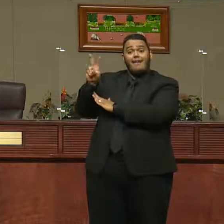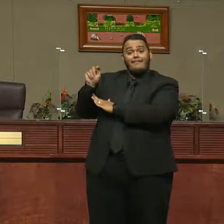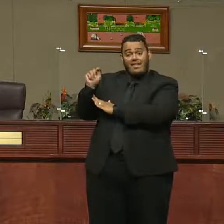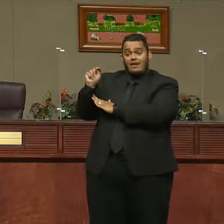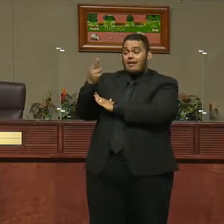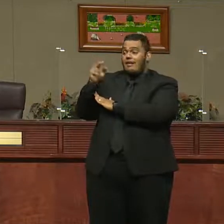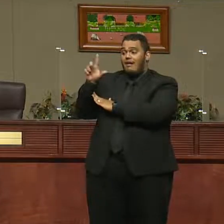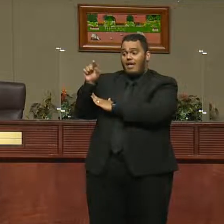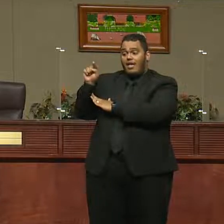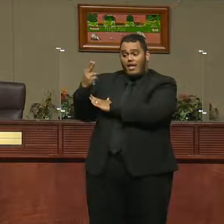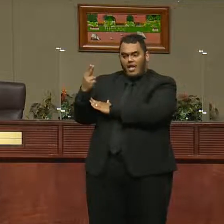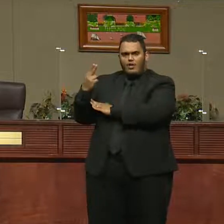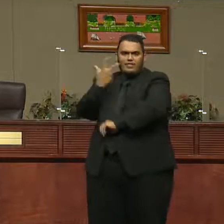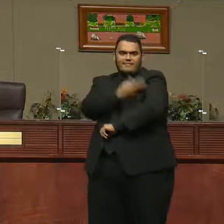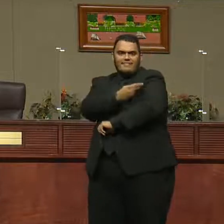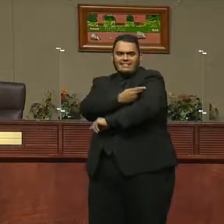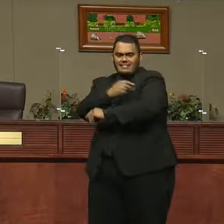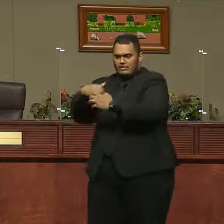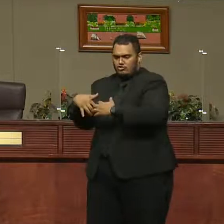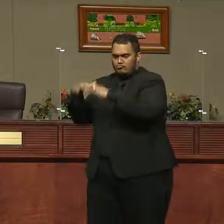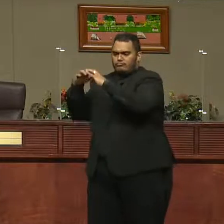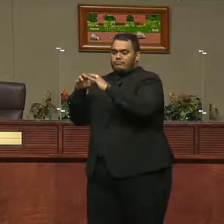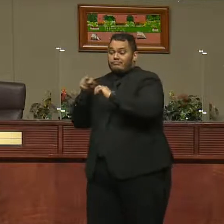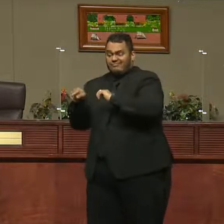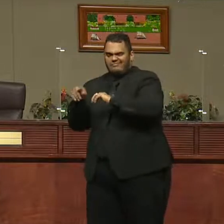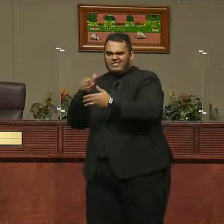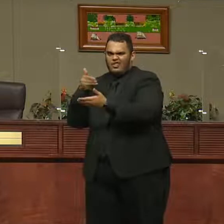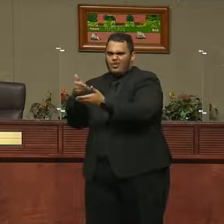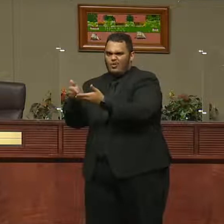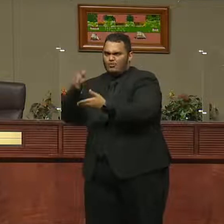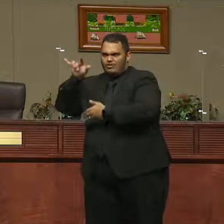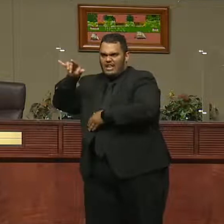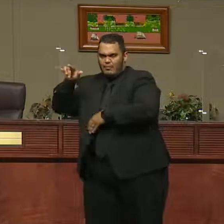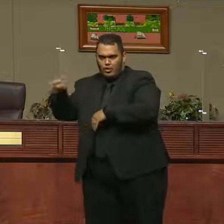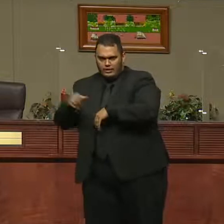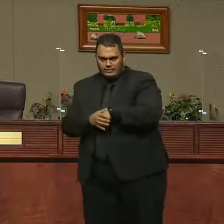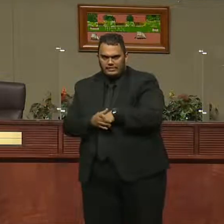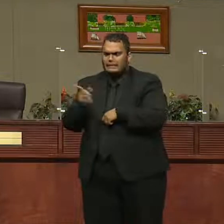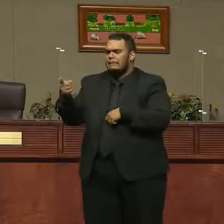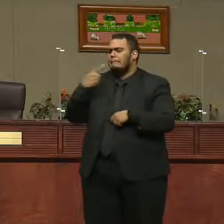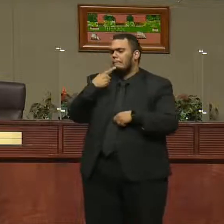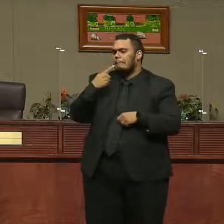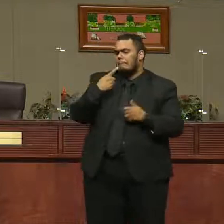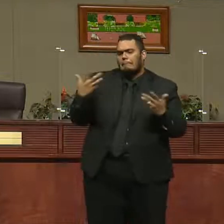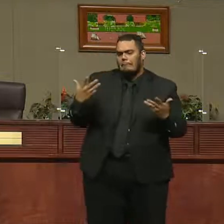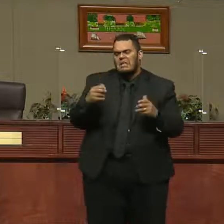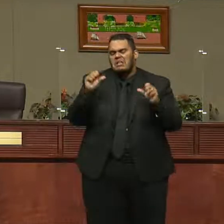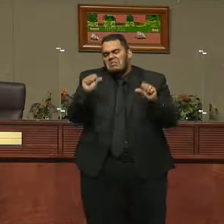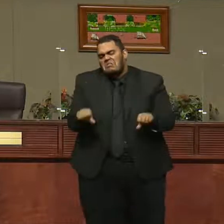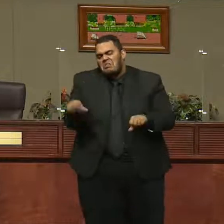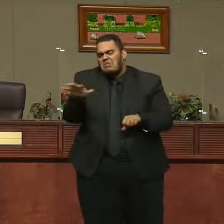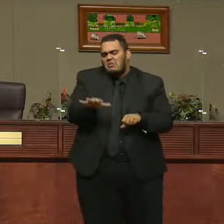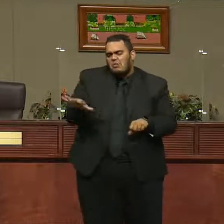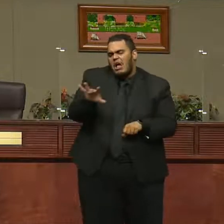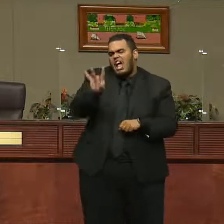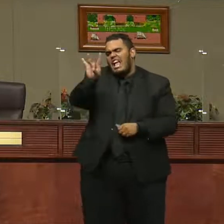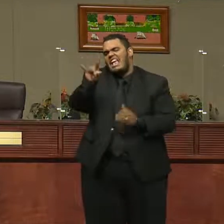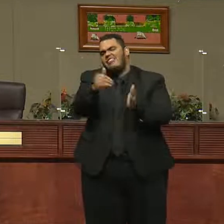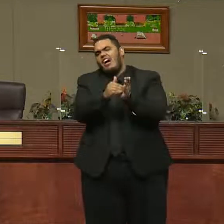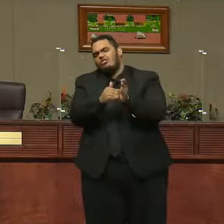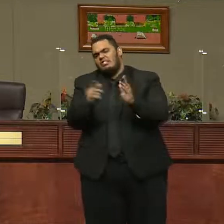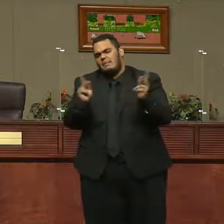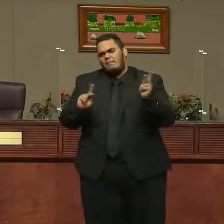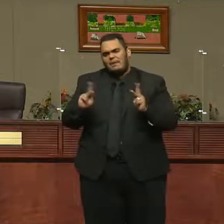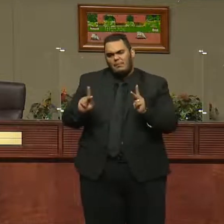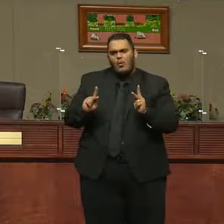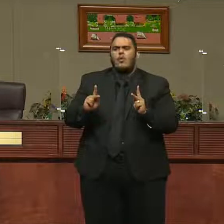And one of the things he mentioned was, he had the capacity to perhaps vaccinate roughly 8,000 people a day or up to 50,000